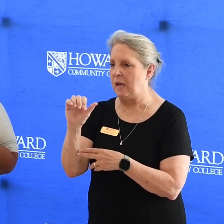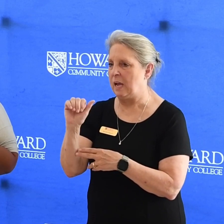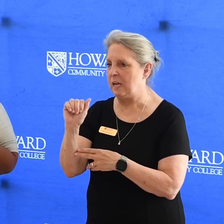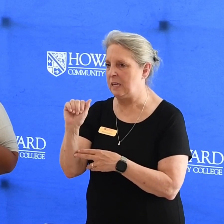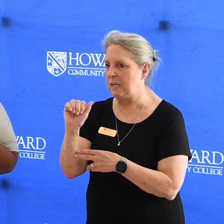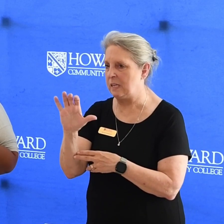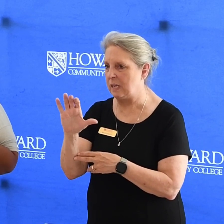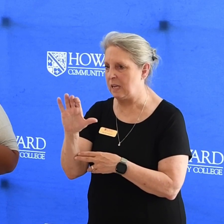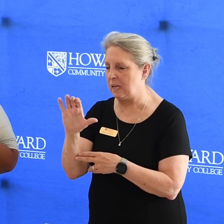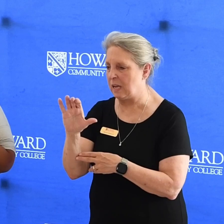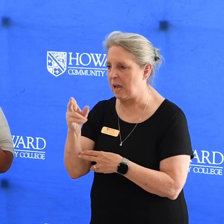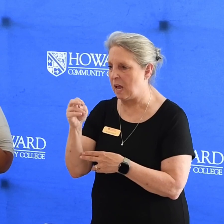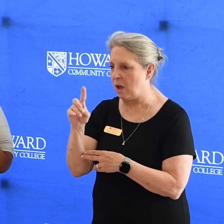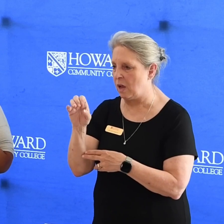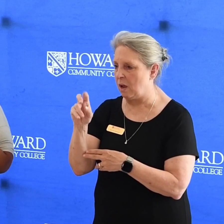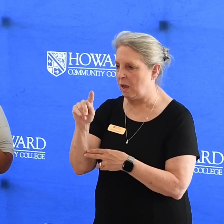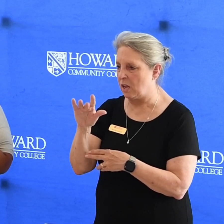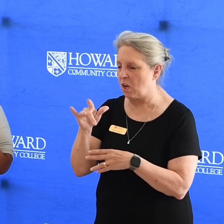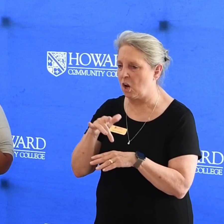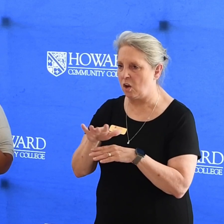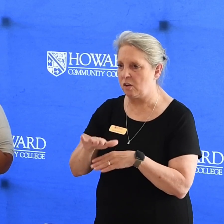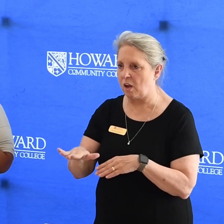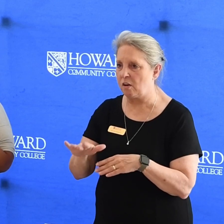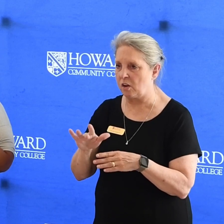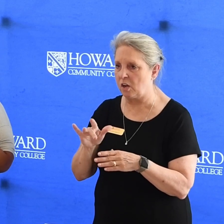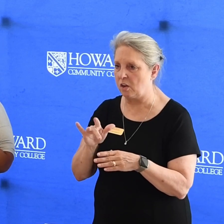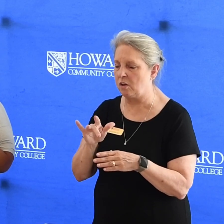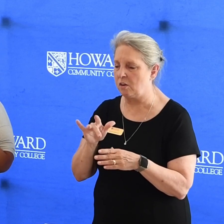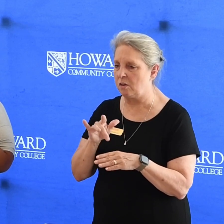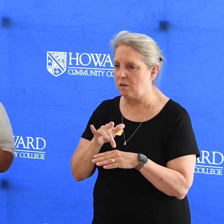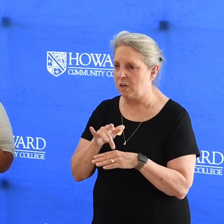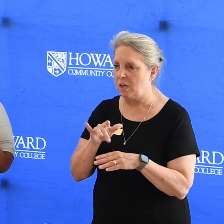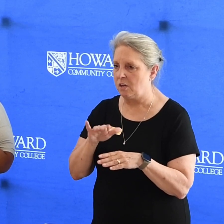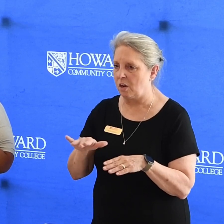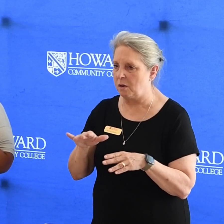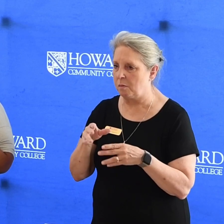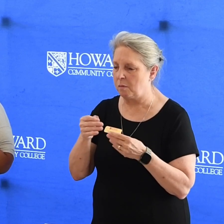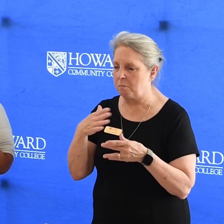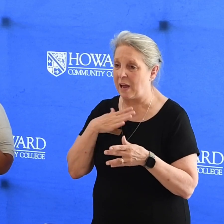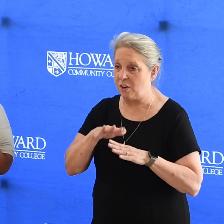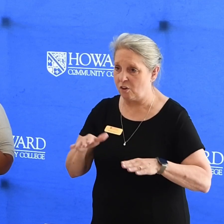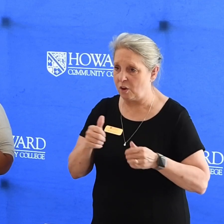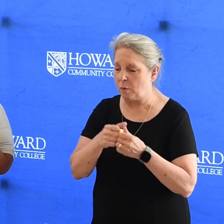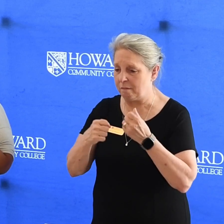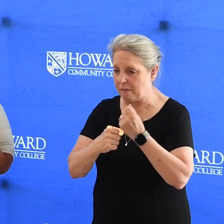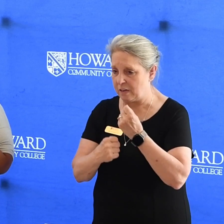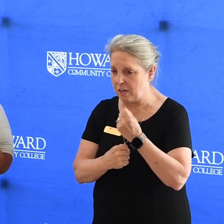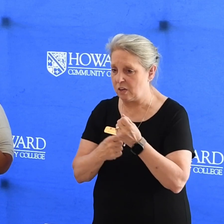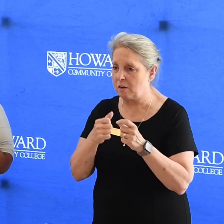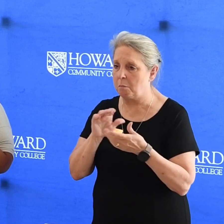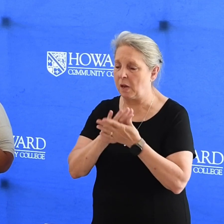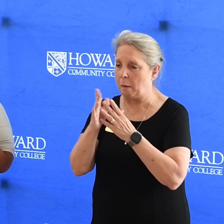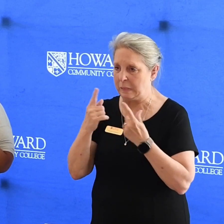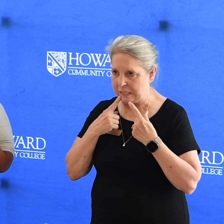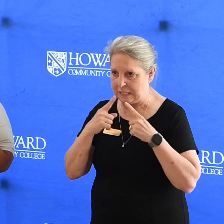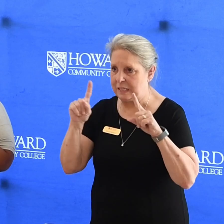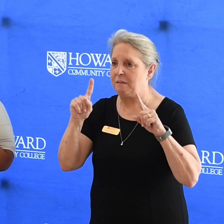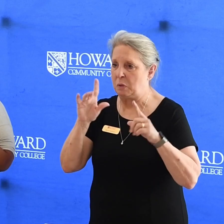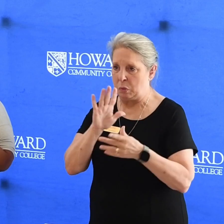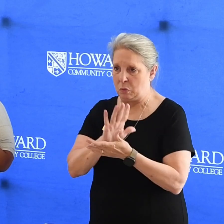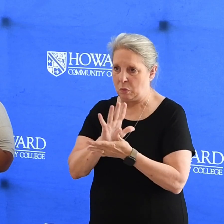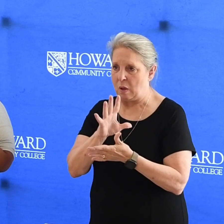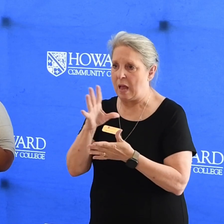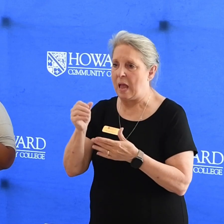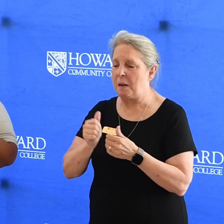Council of Howard County Early Childhood Education Program has provided my children with foundation to be successful in school